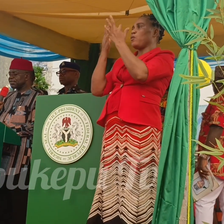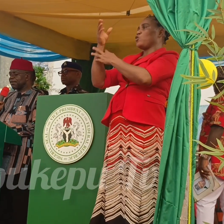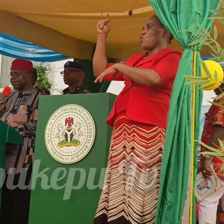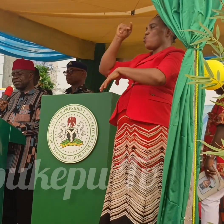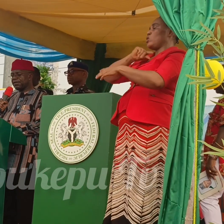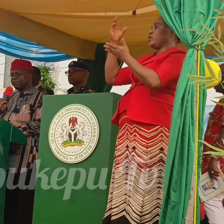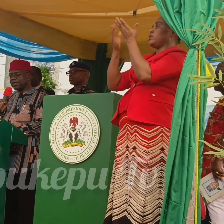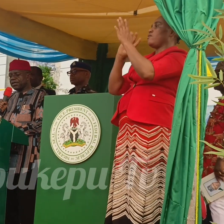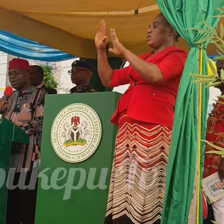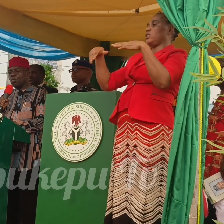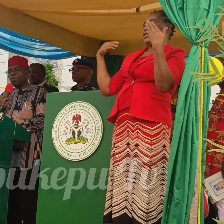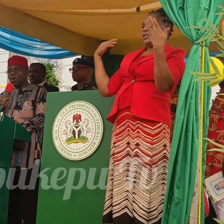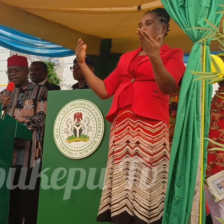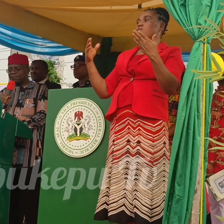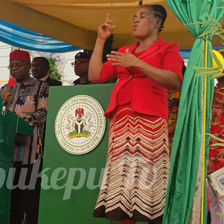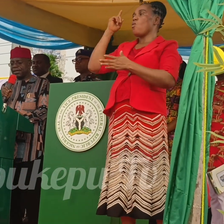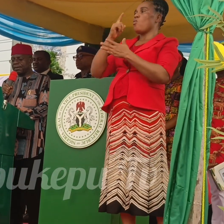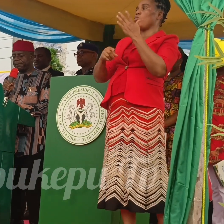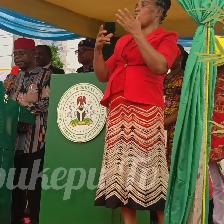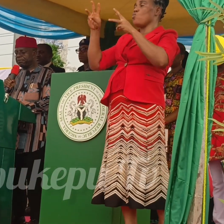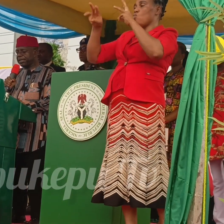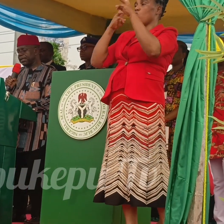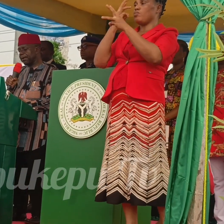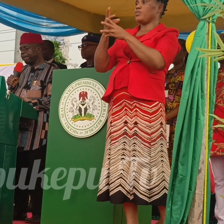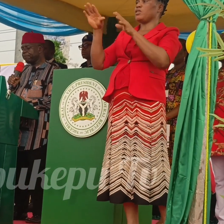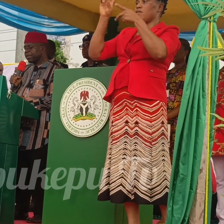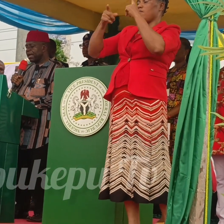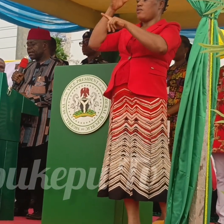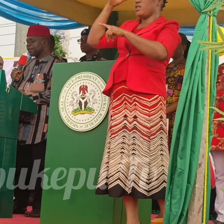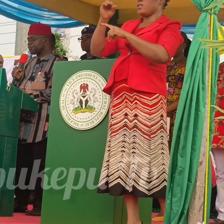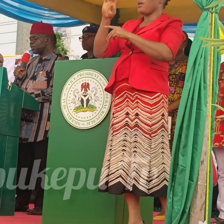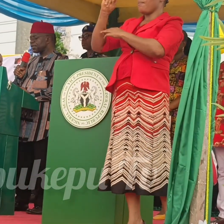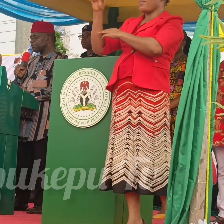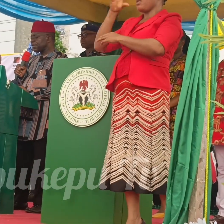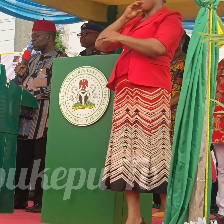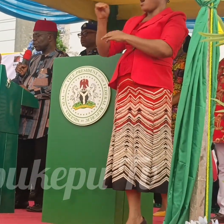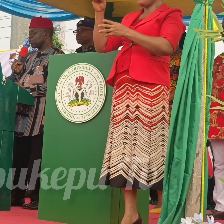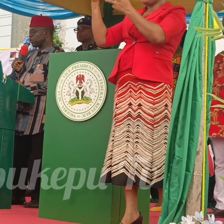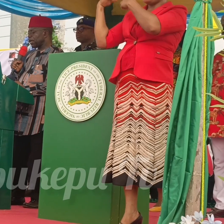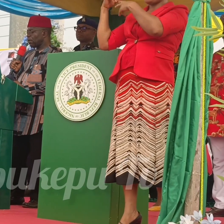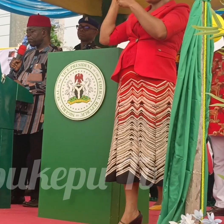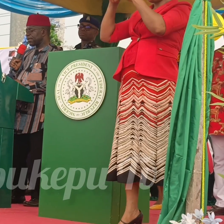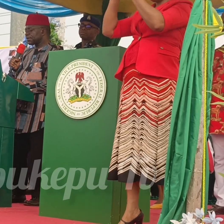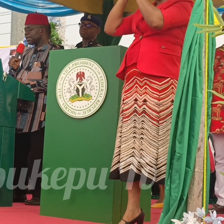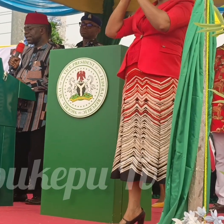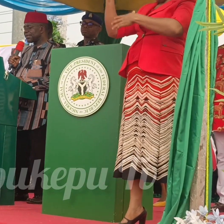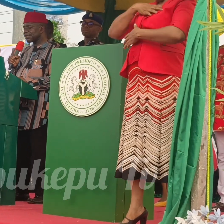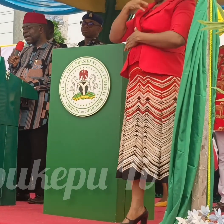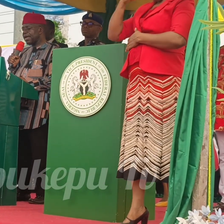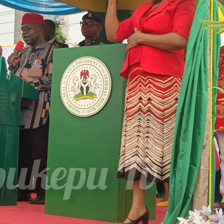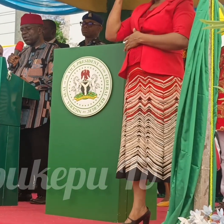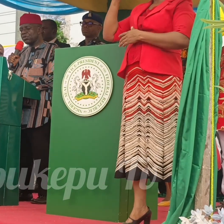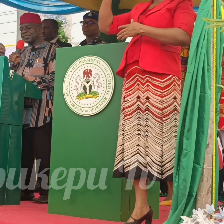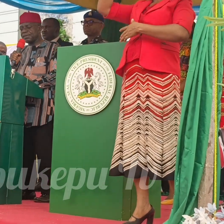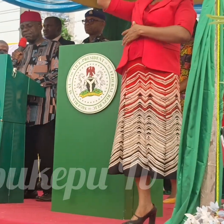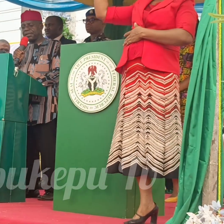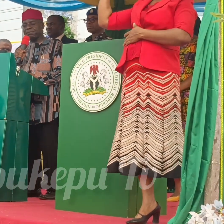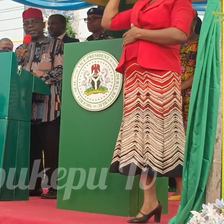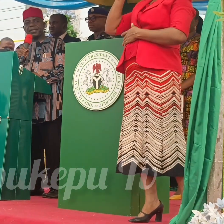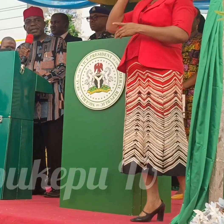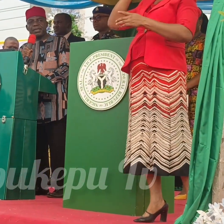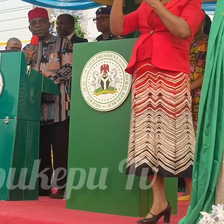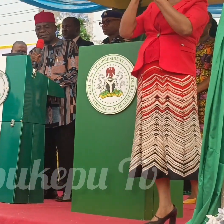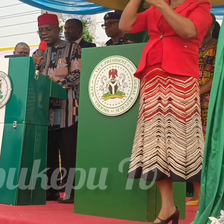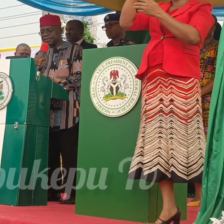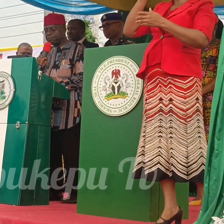quality service delivery, wallet-friendly billing, and responsiveness to customer complaints, the sky will simply